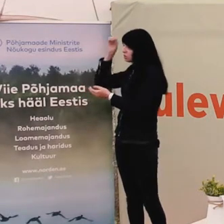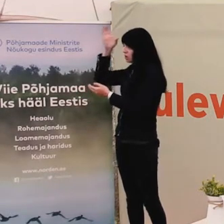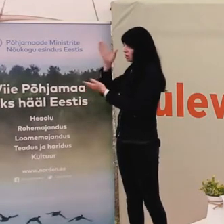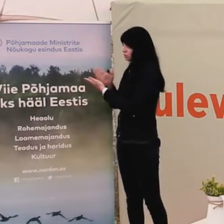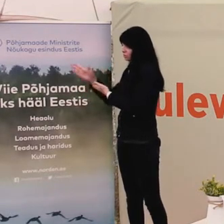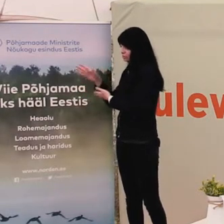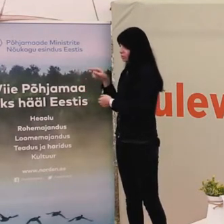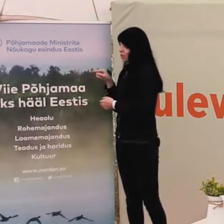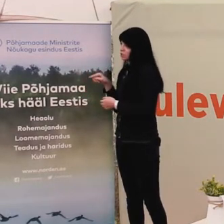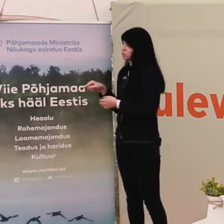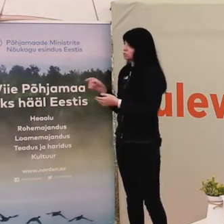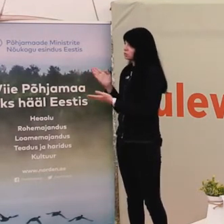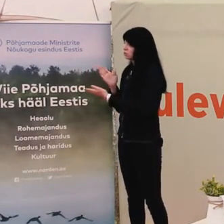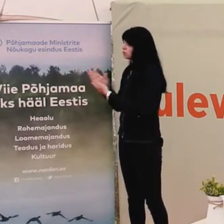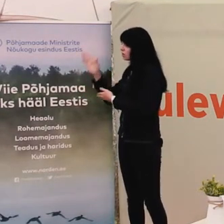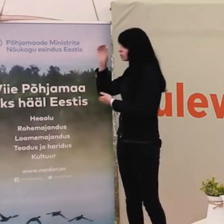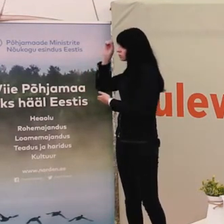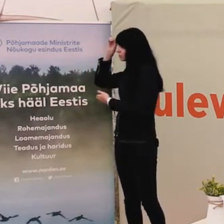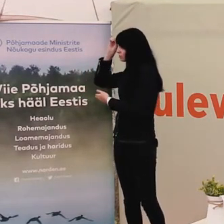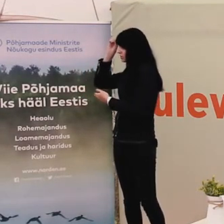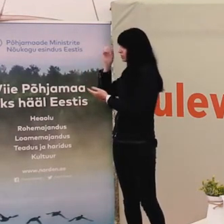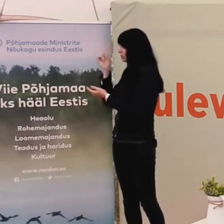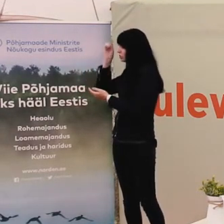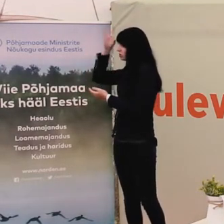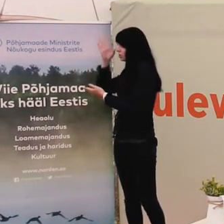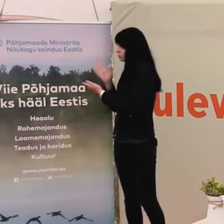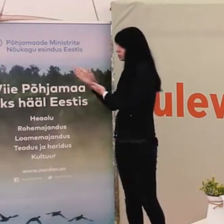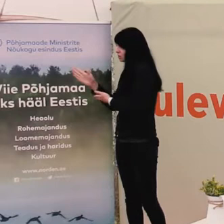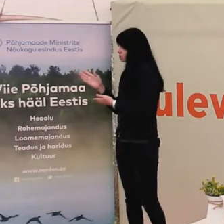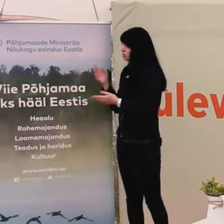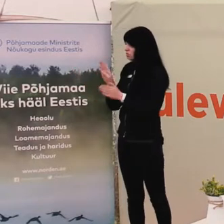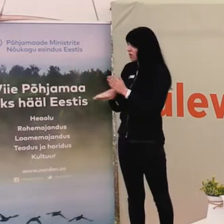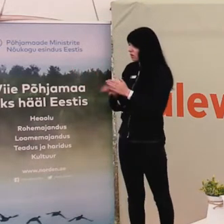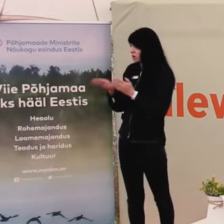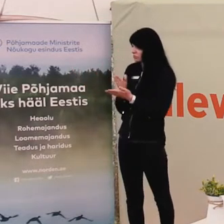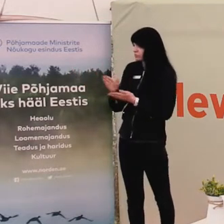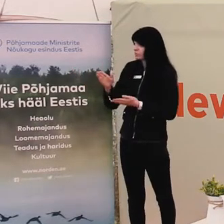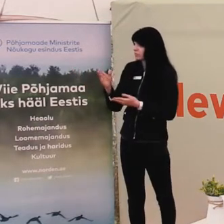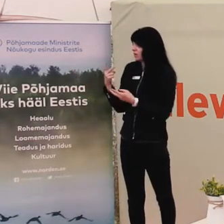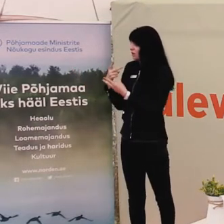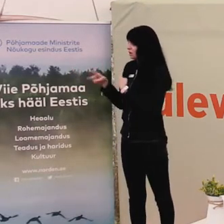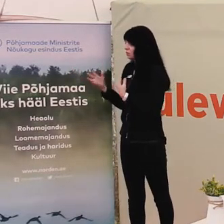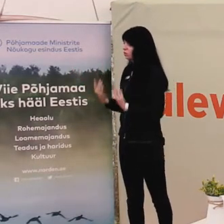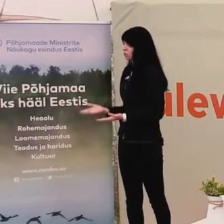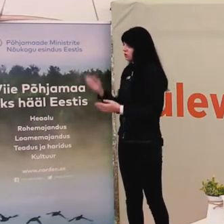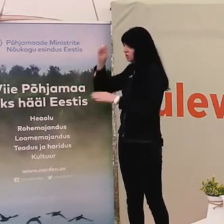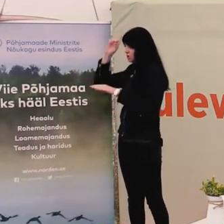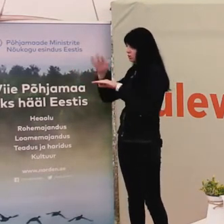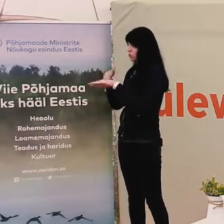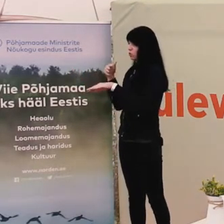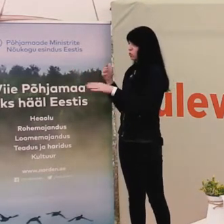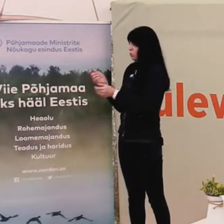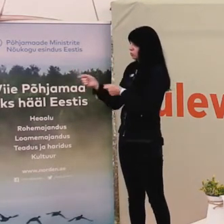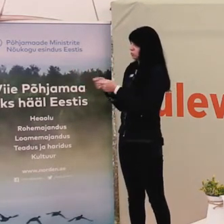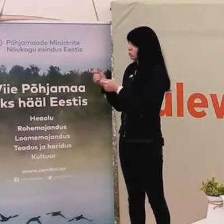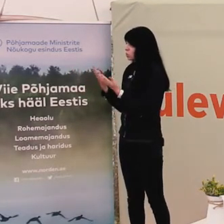differentiates smart policies from regular policies? How do the governments need to plan for this regulation? Do they